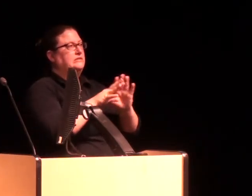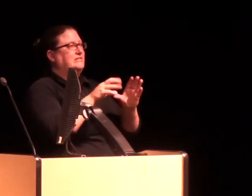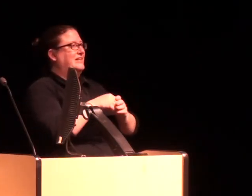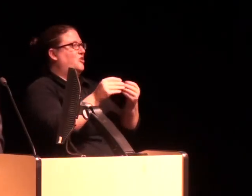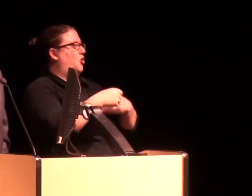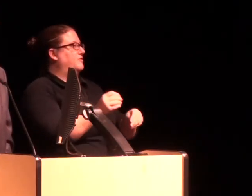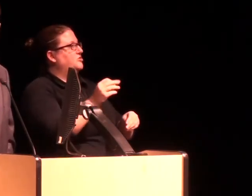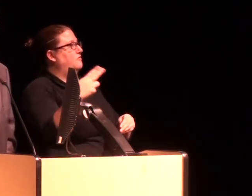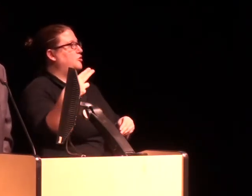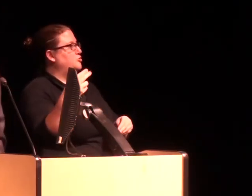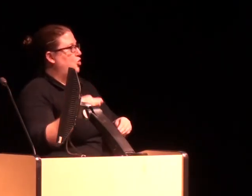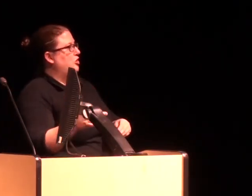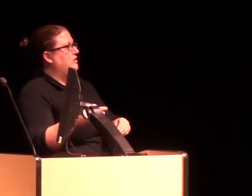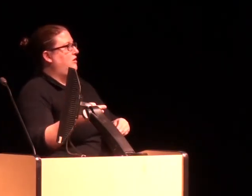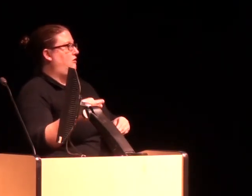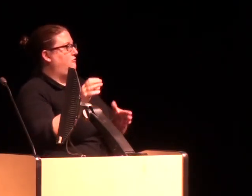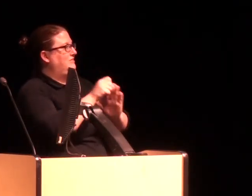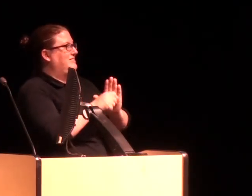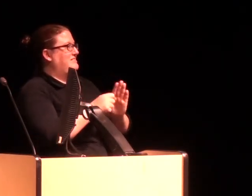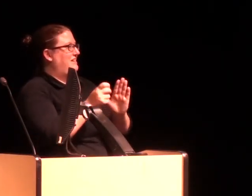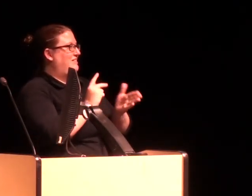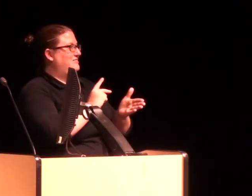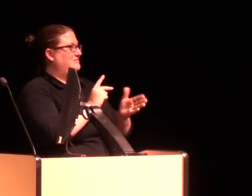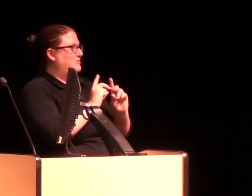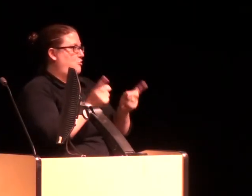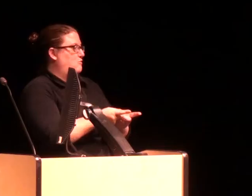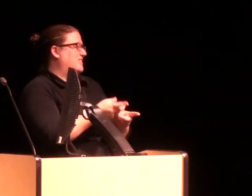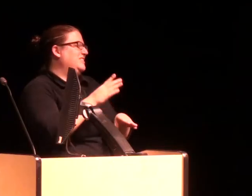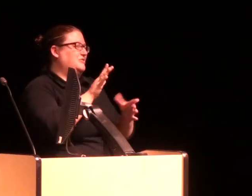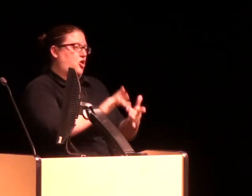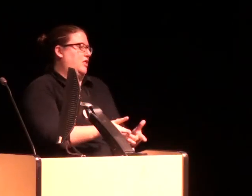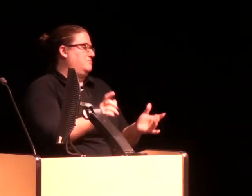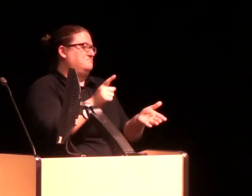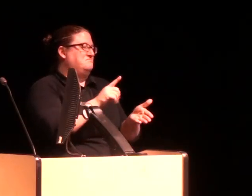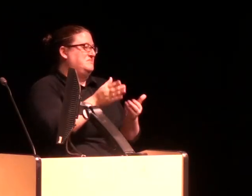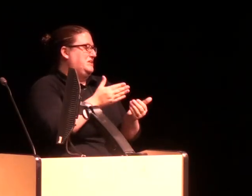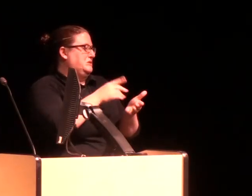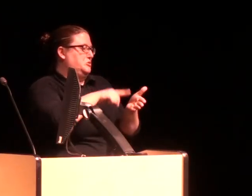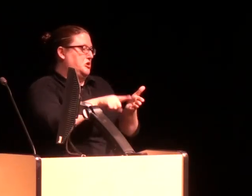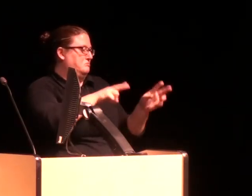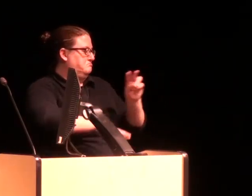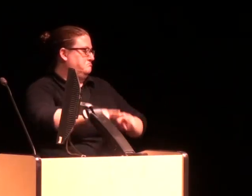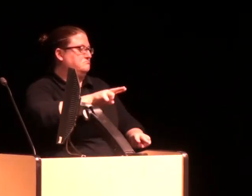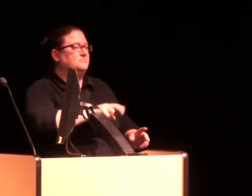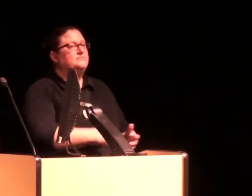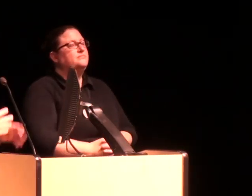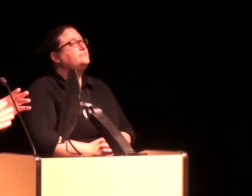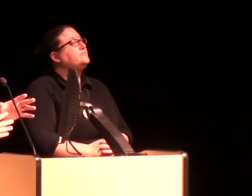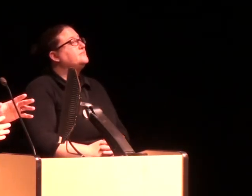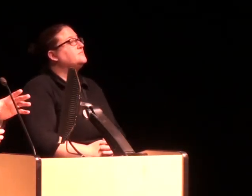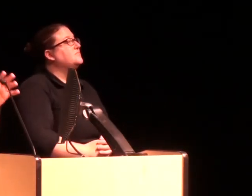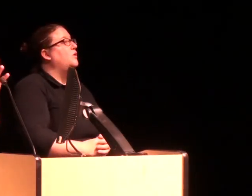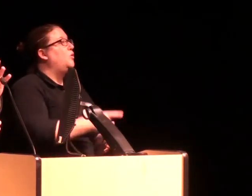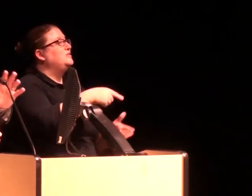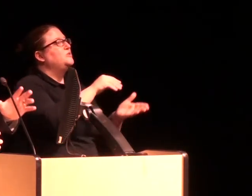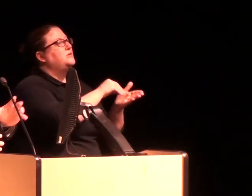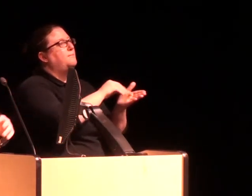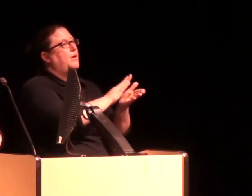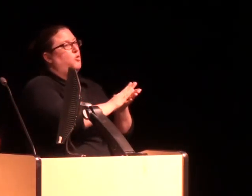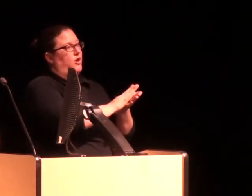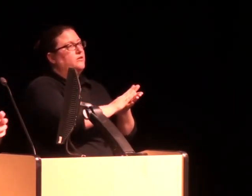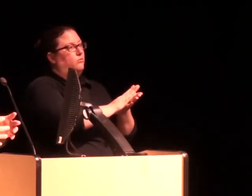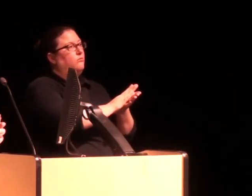of the historian of the State Department. It's online. It's fast. It's easy to check. So, point now, this was a memorandum to